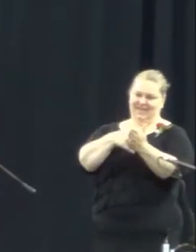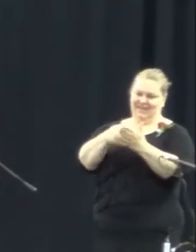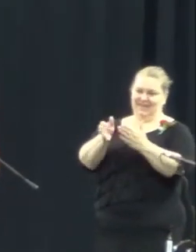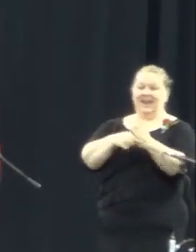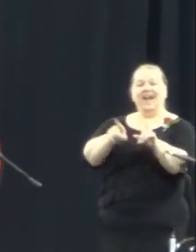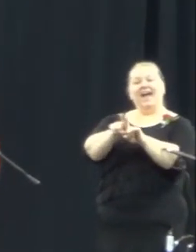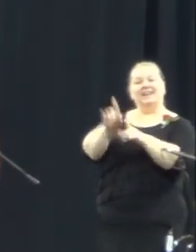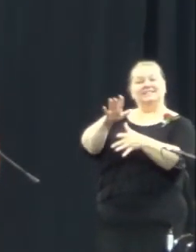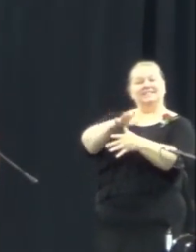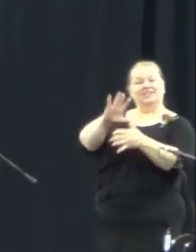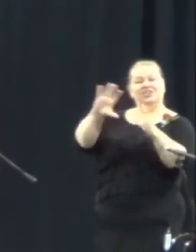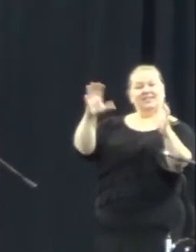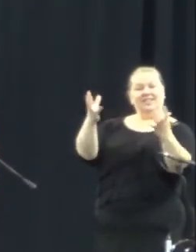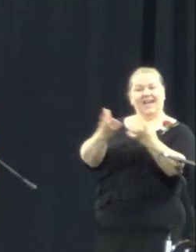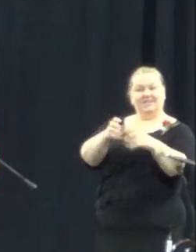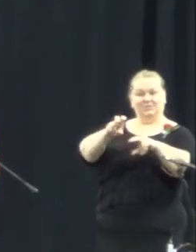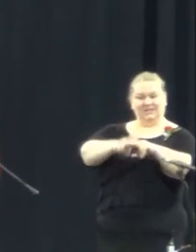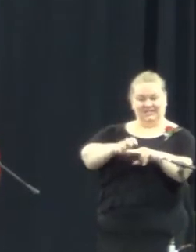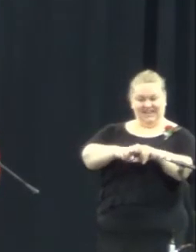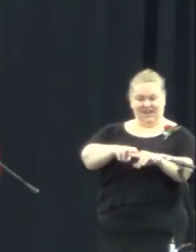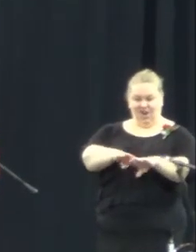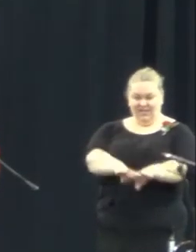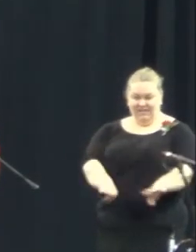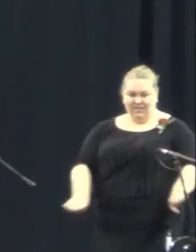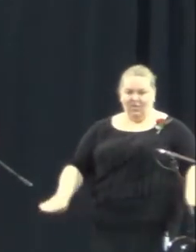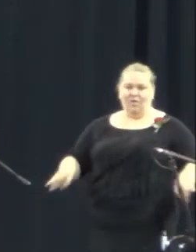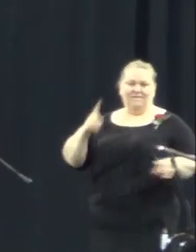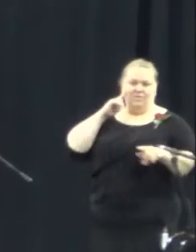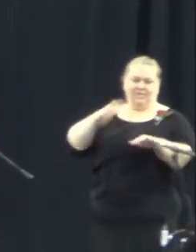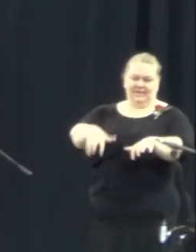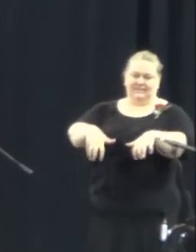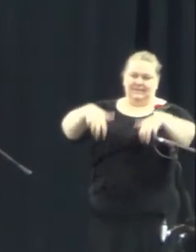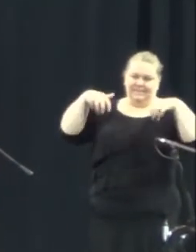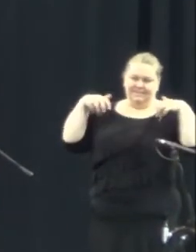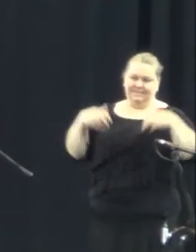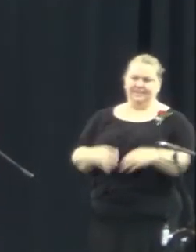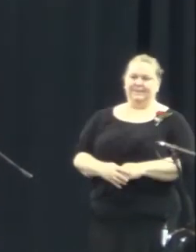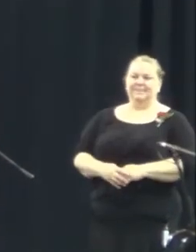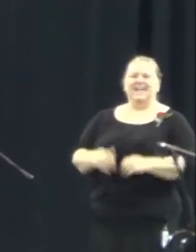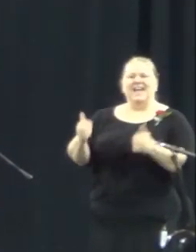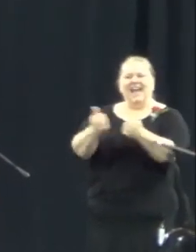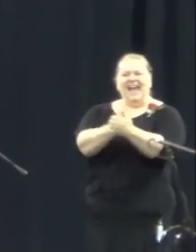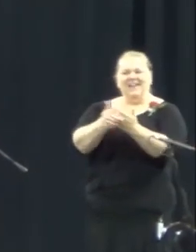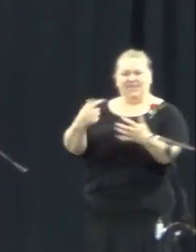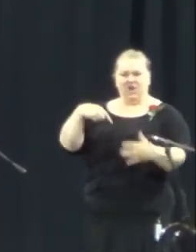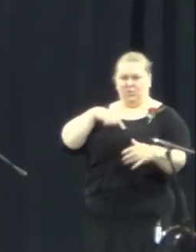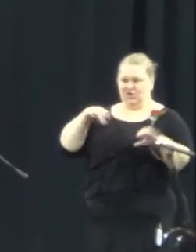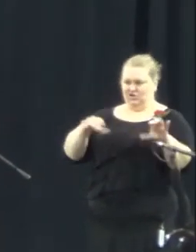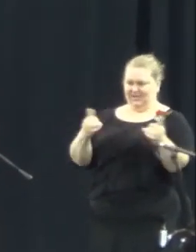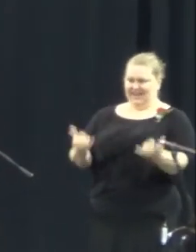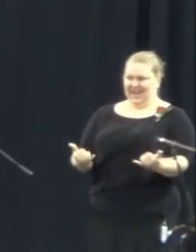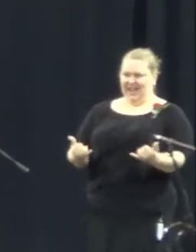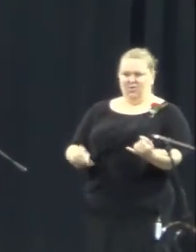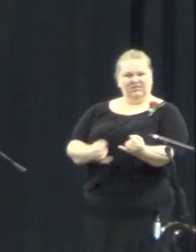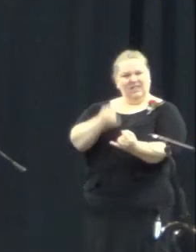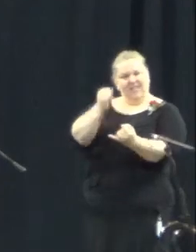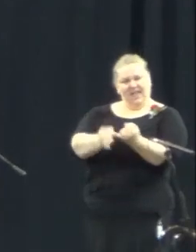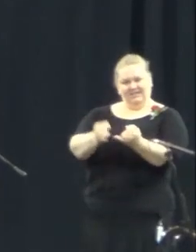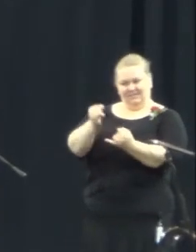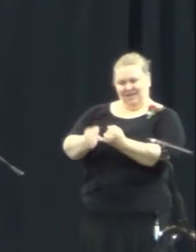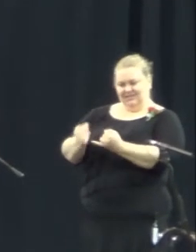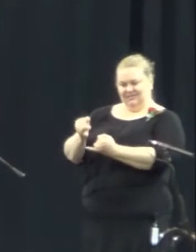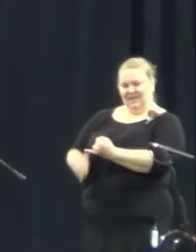the senior class, we sat in the chairs on the floor at the assemblies. Everything we did now was the last time we did